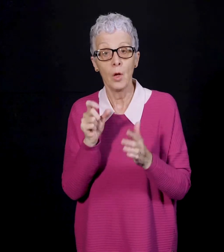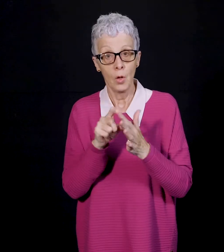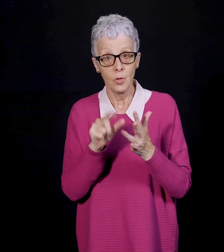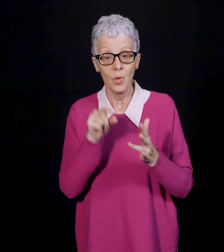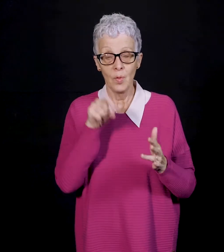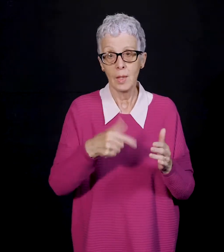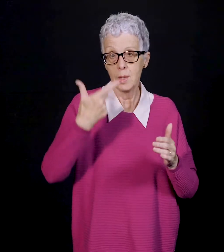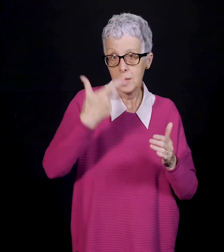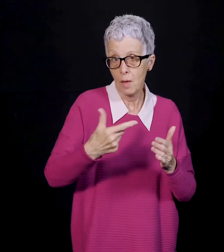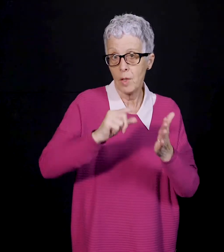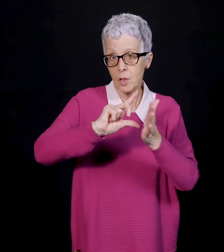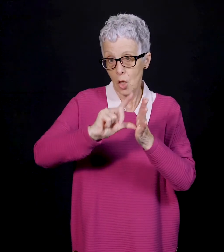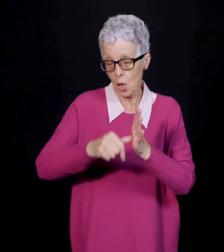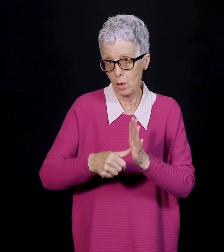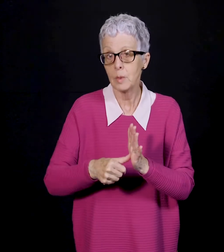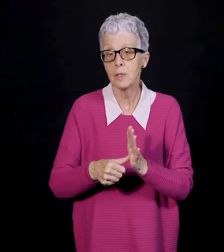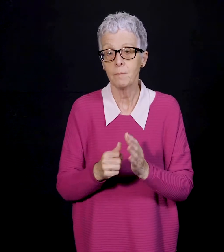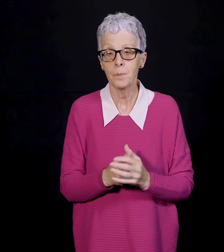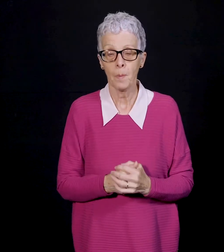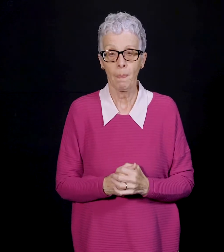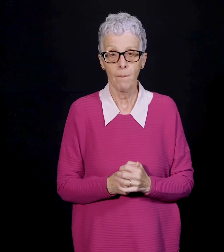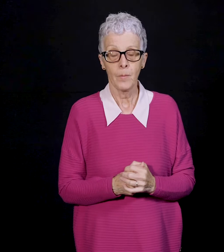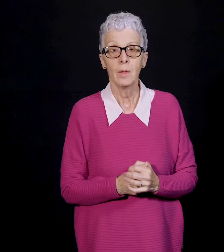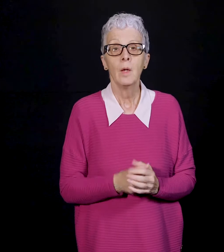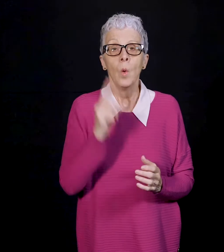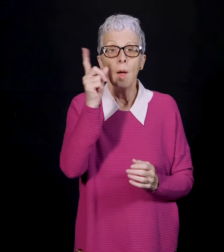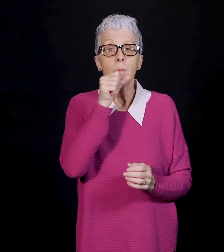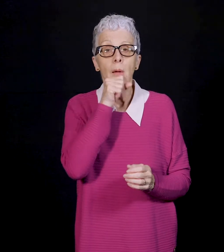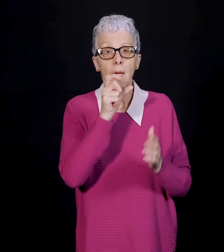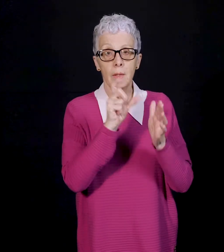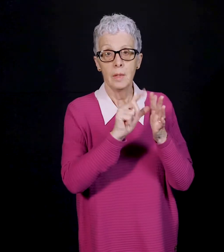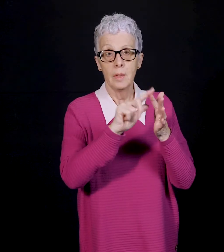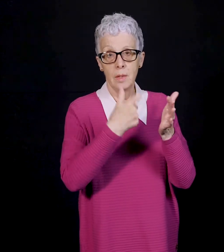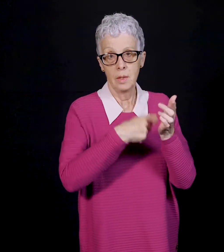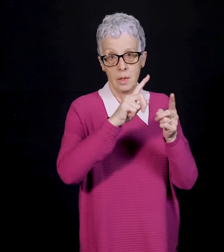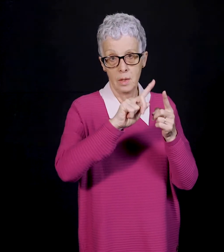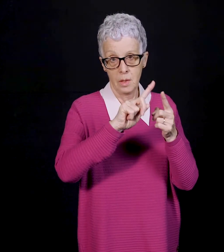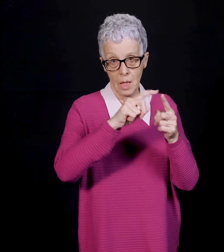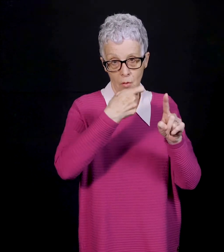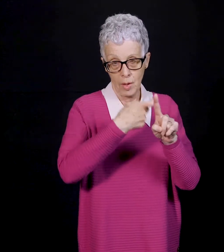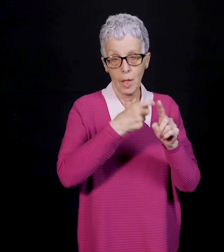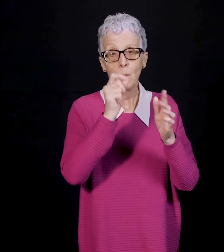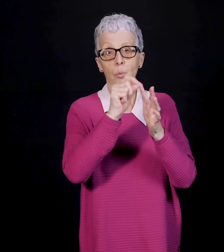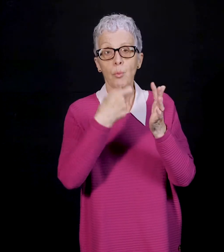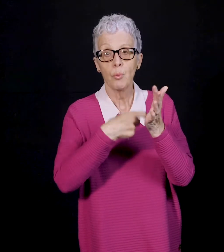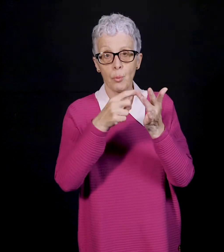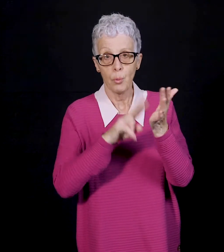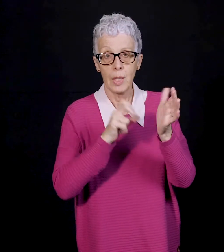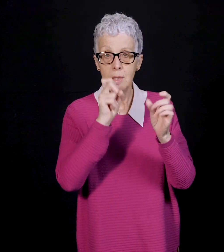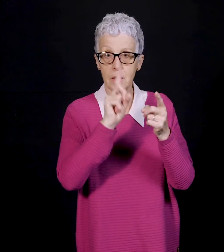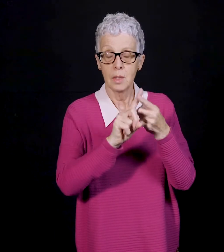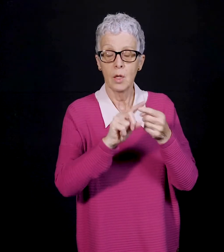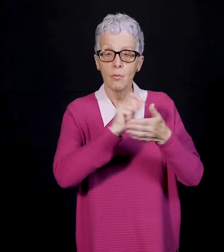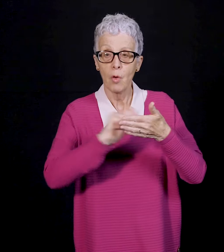times. Seven times. You know, Derek Prince actually writes in his devotional book, Discovering God,